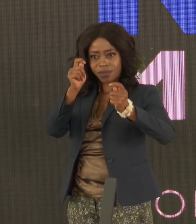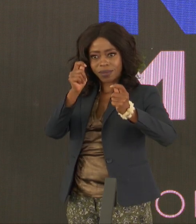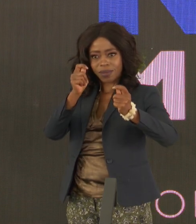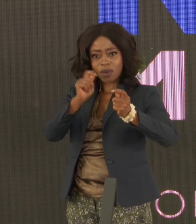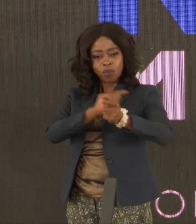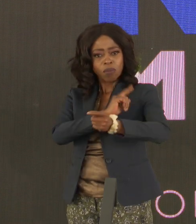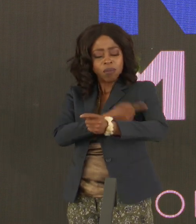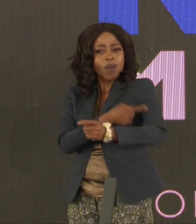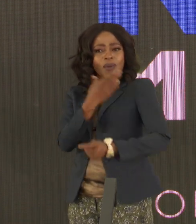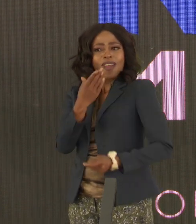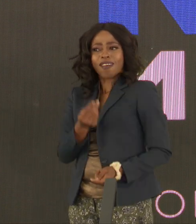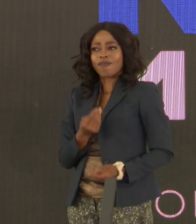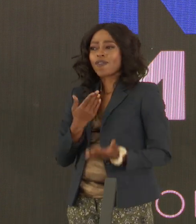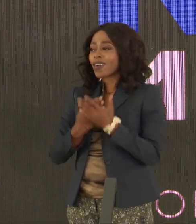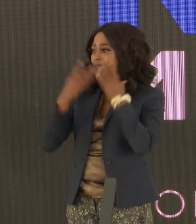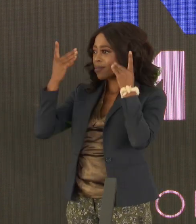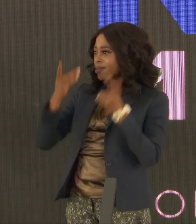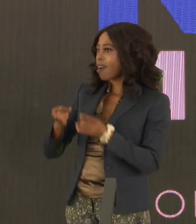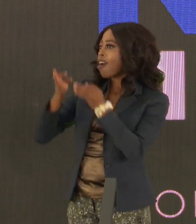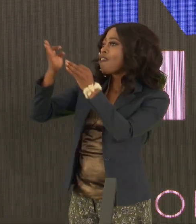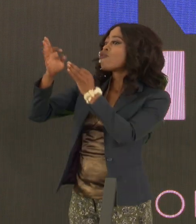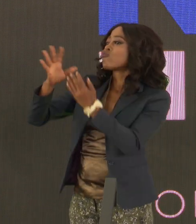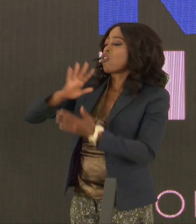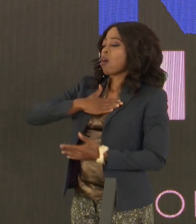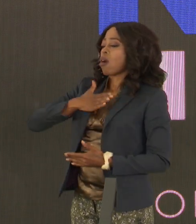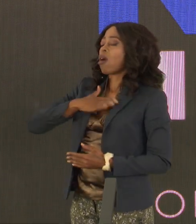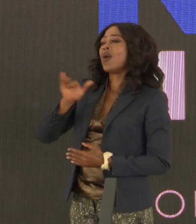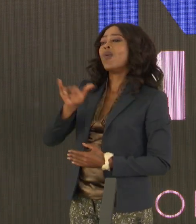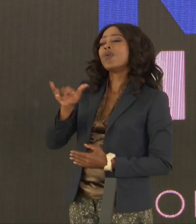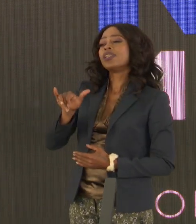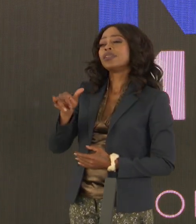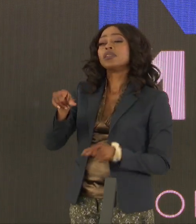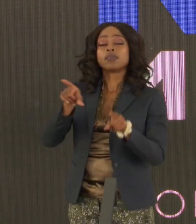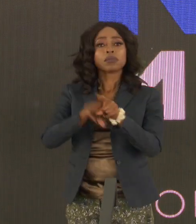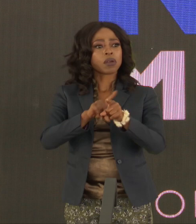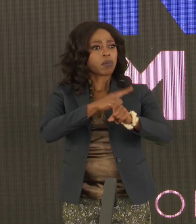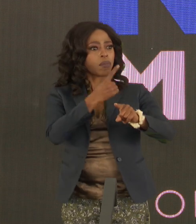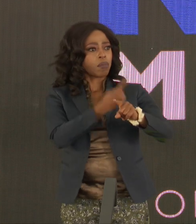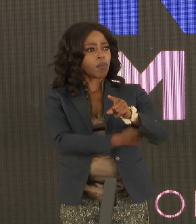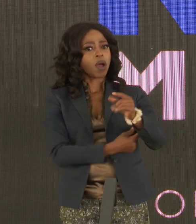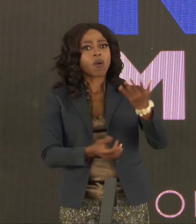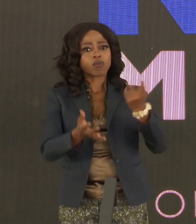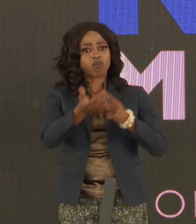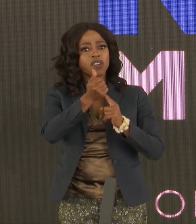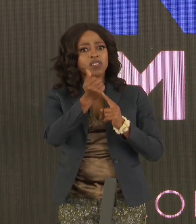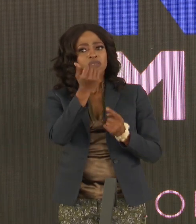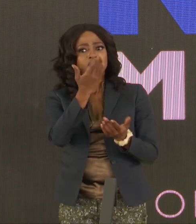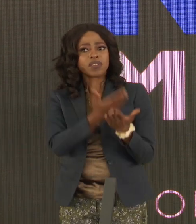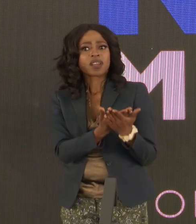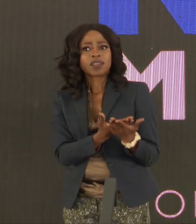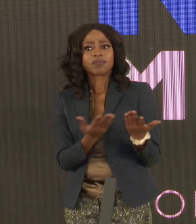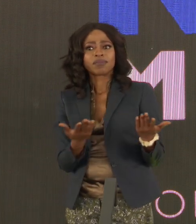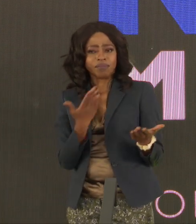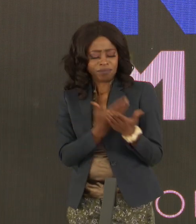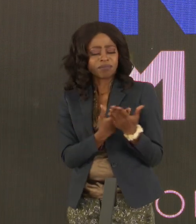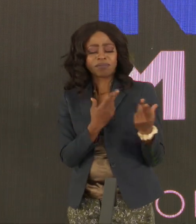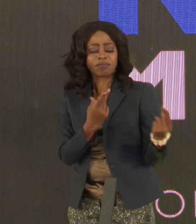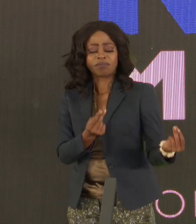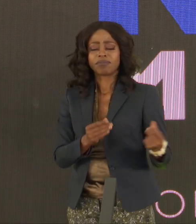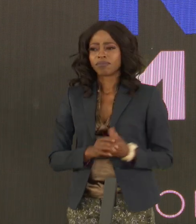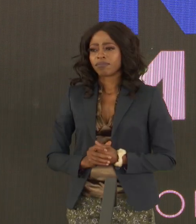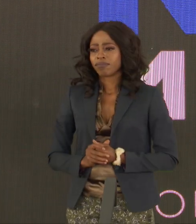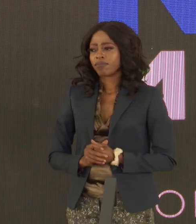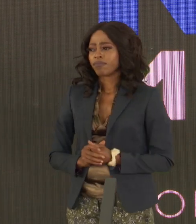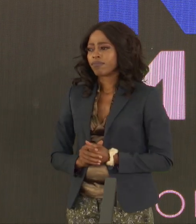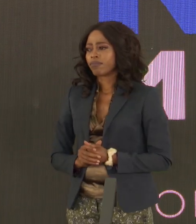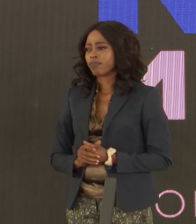power to decide what future we deserve. We also have the power to make it happen, and we will make it happen.